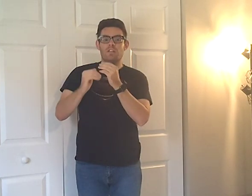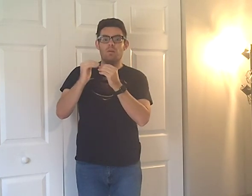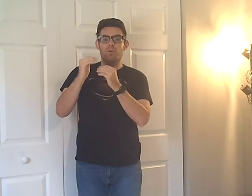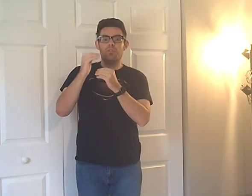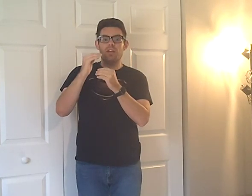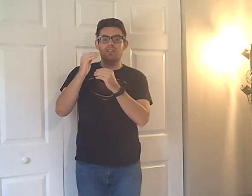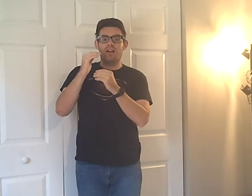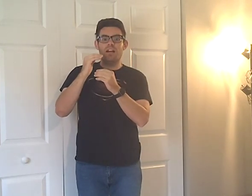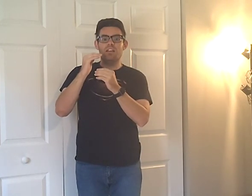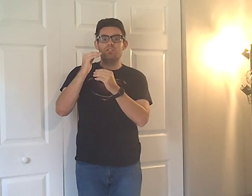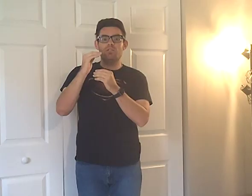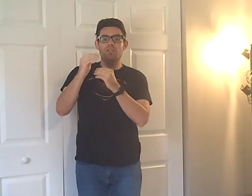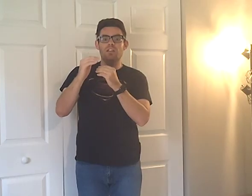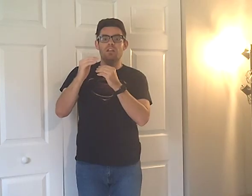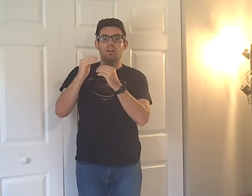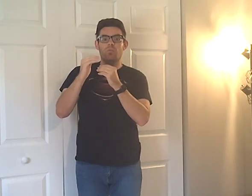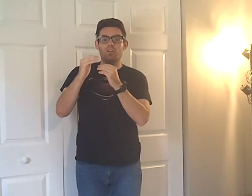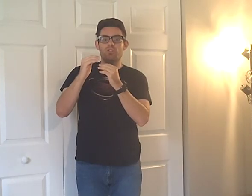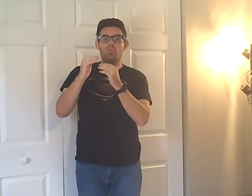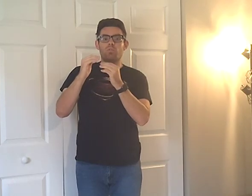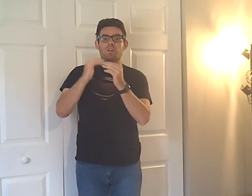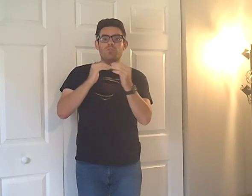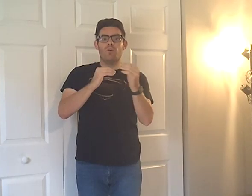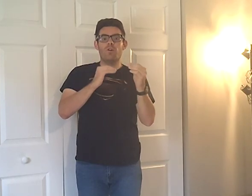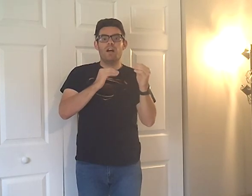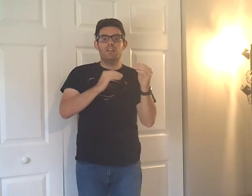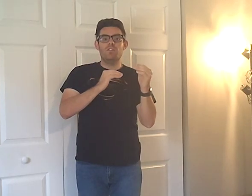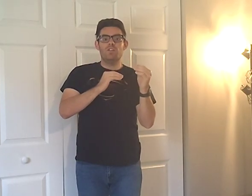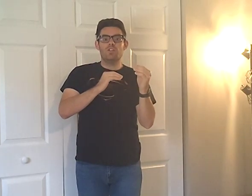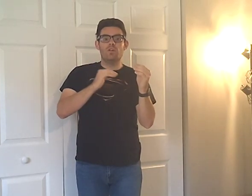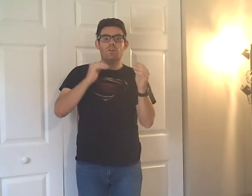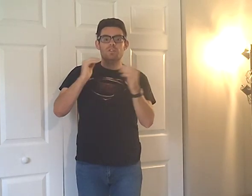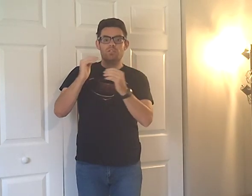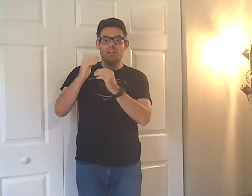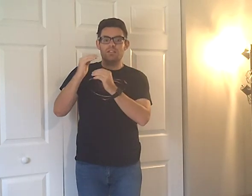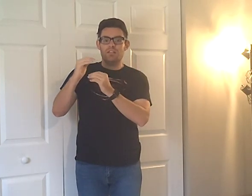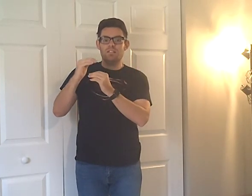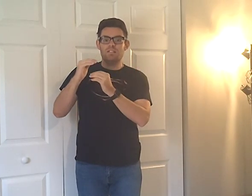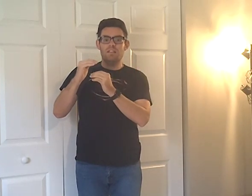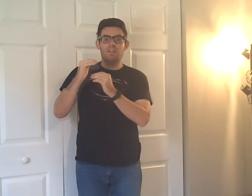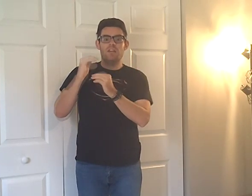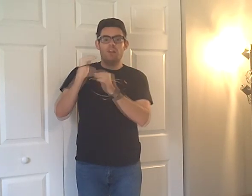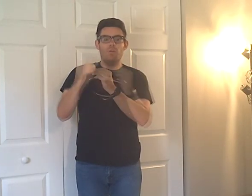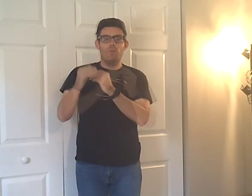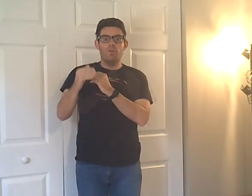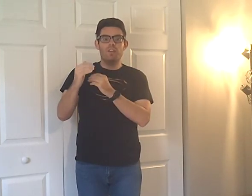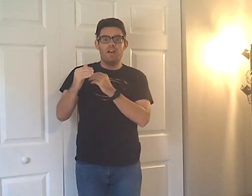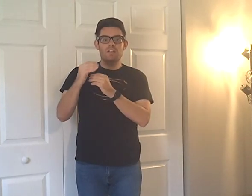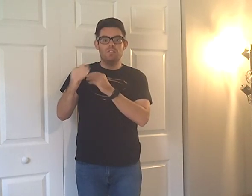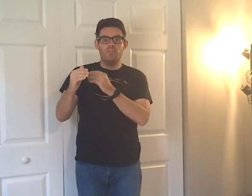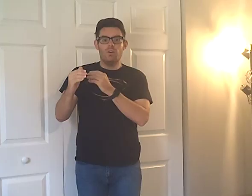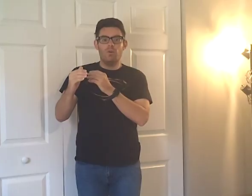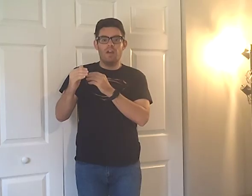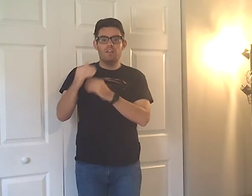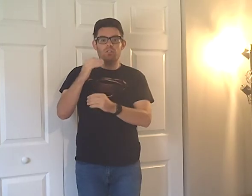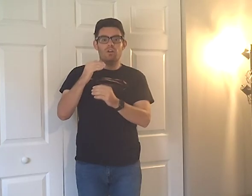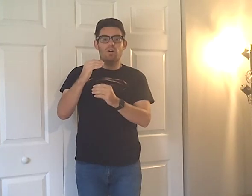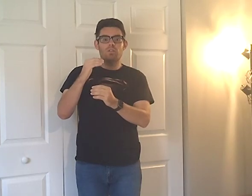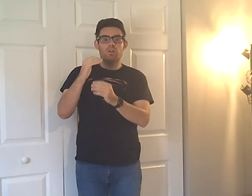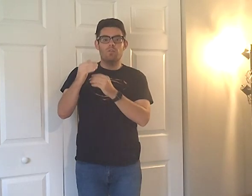are both nice tie-ins to the original Fall Guy TV show, so that's nice to see. Yeah, overall the cast is very well cast, a lot of heart, a lot of